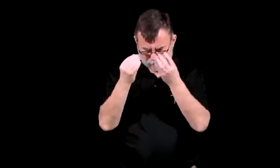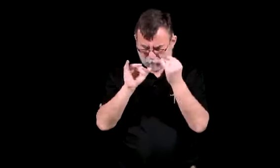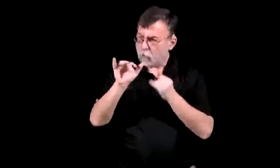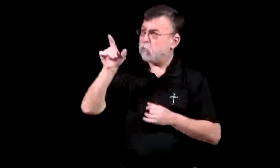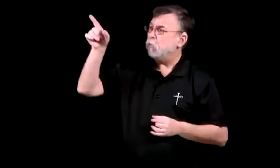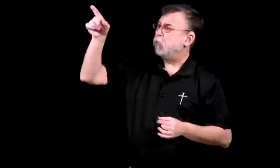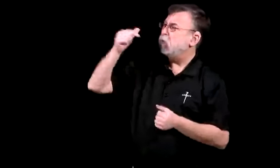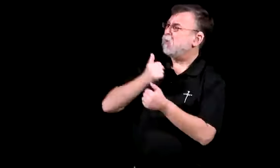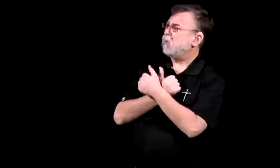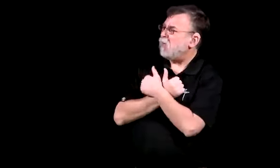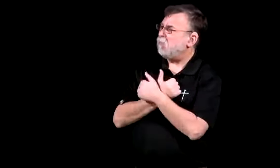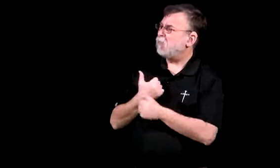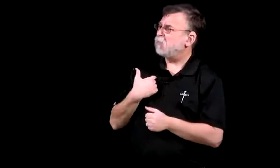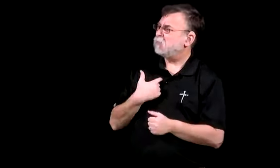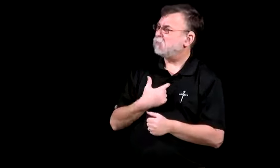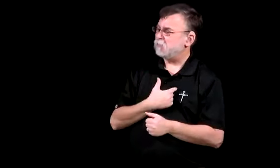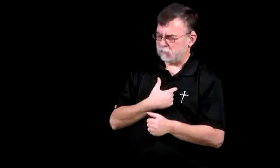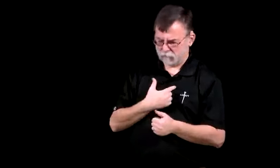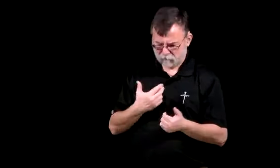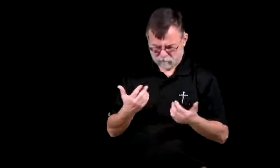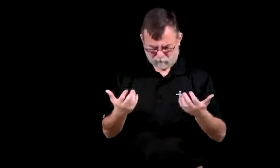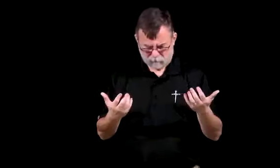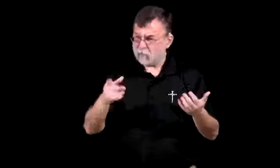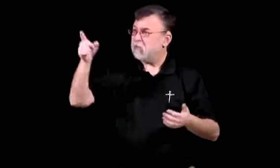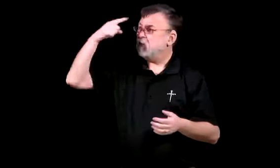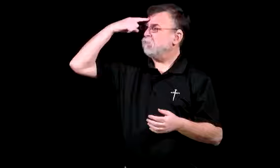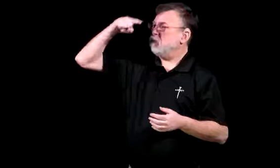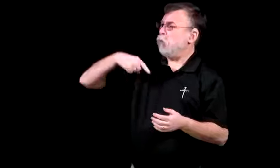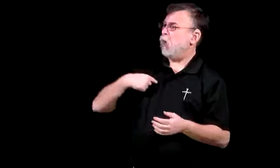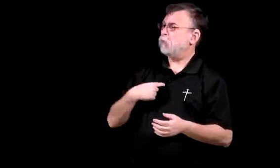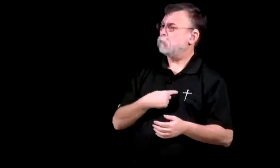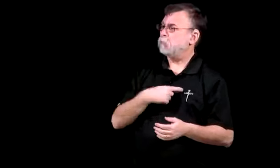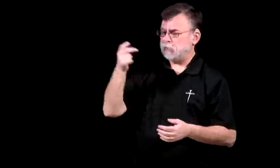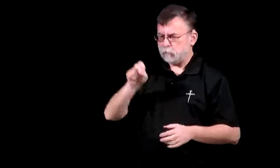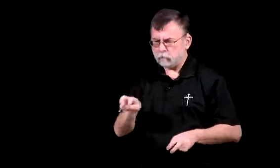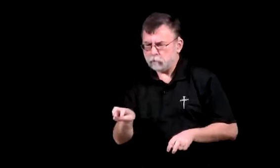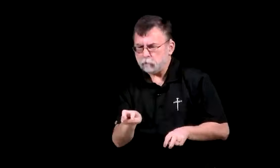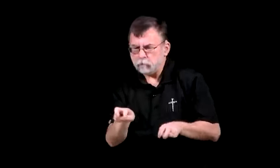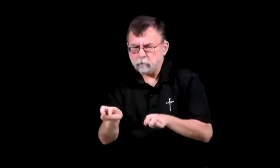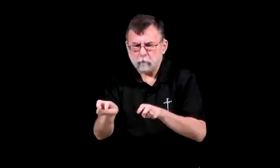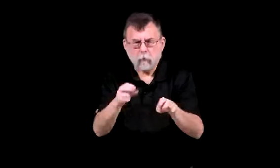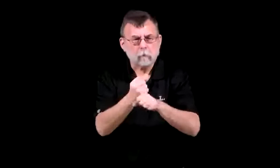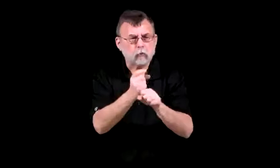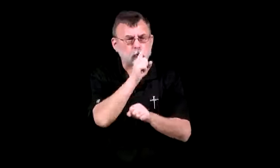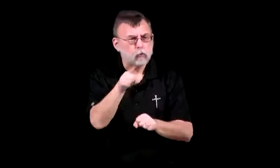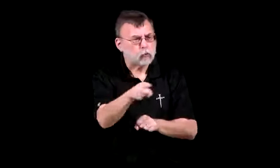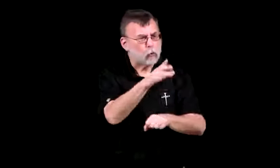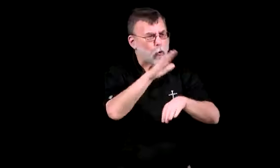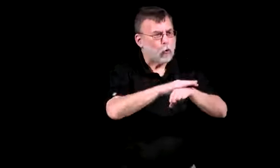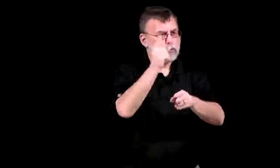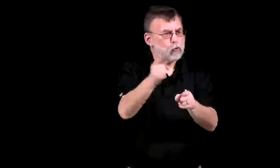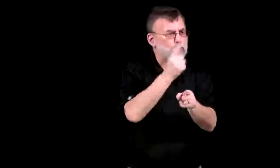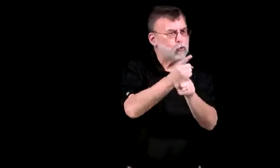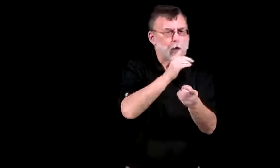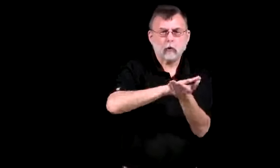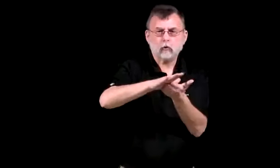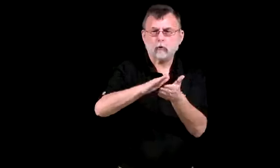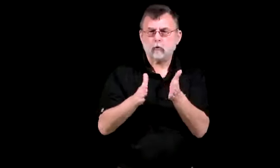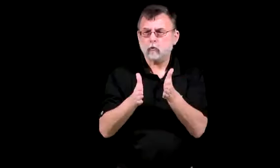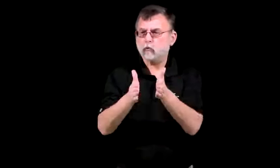stay in the forefront of our brain. But we need to remember that God is for us and cheering for us on our journey and trying